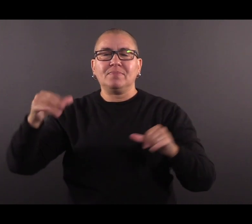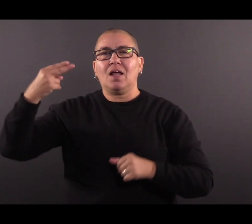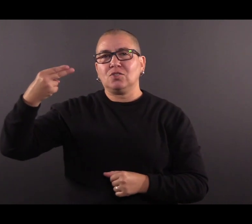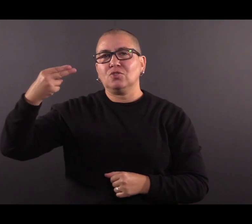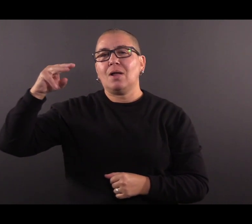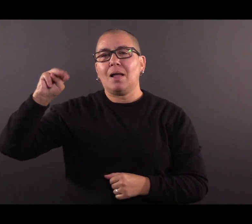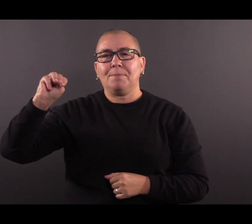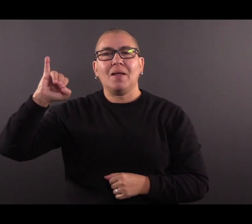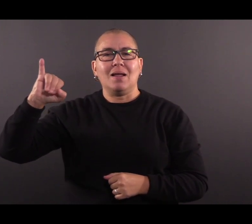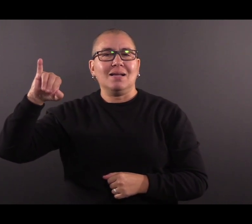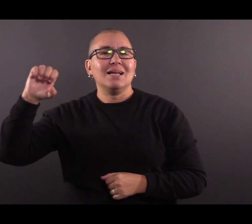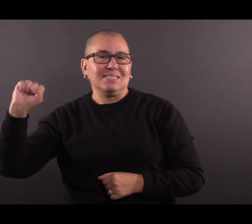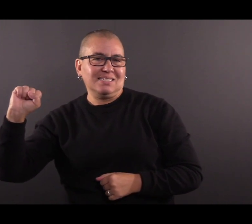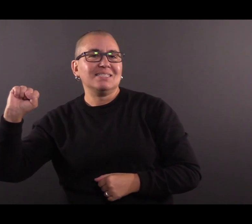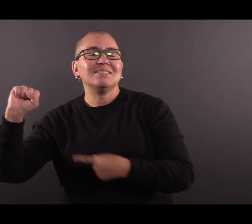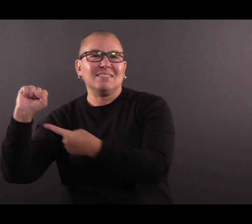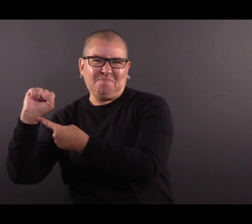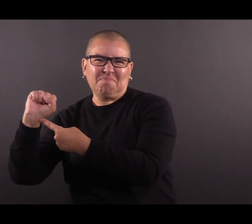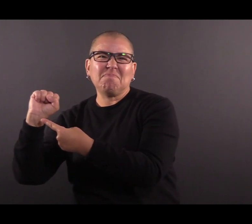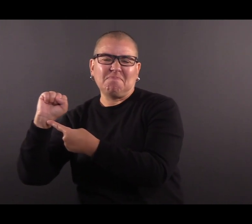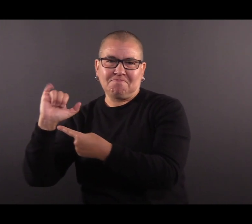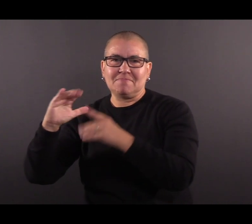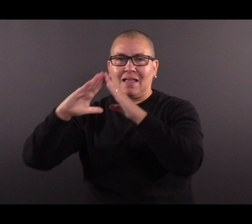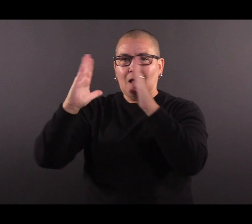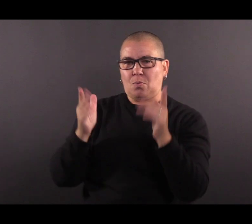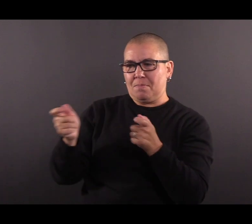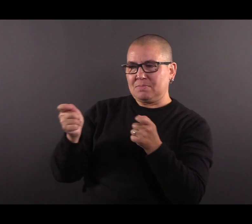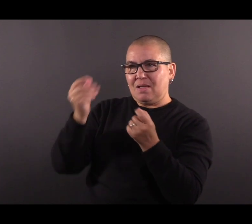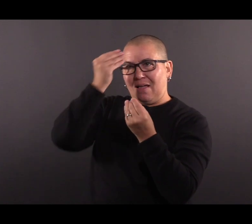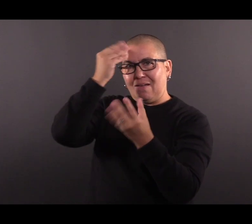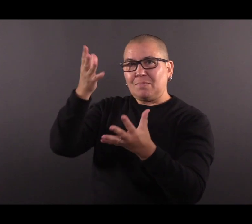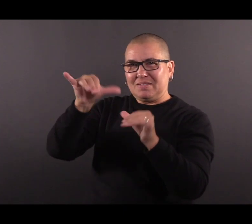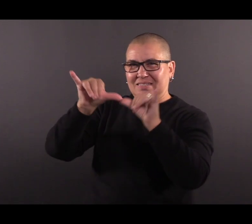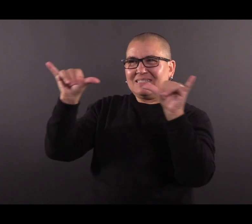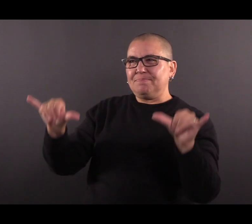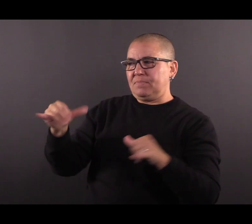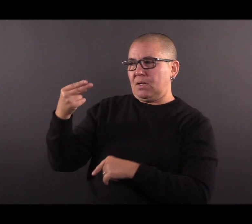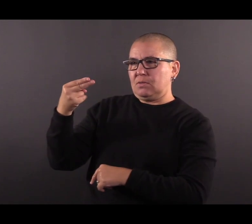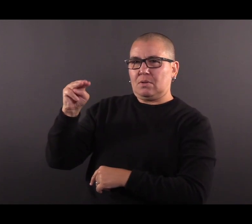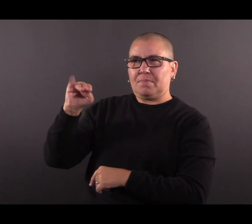already described. Only the HMS